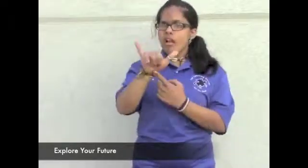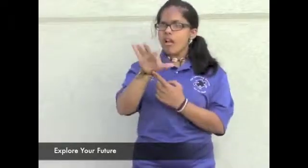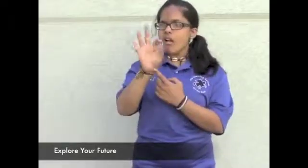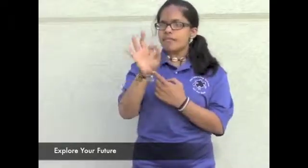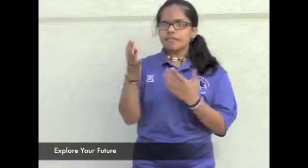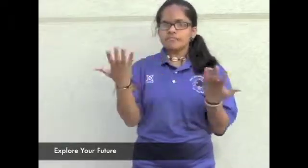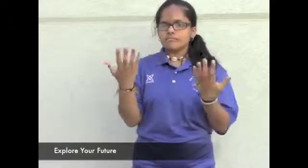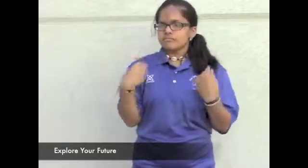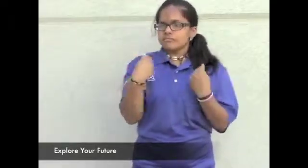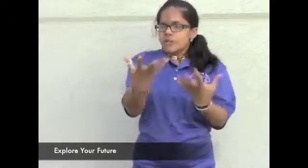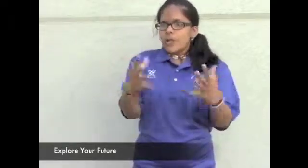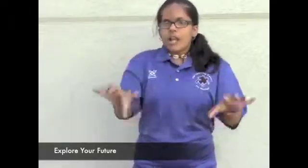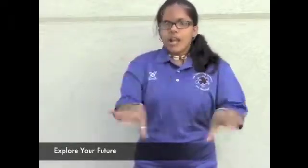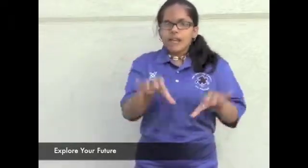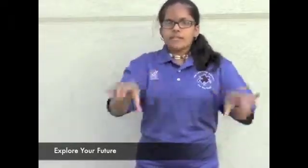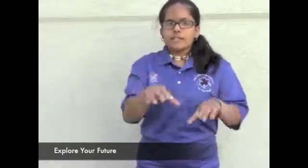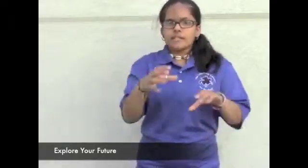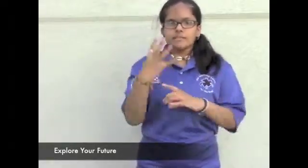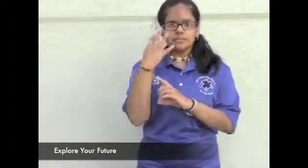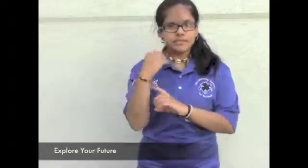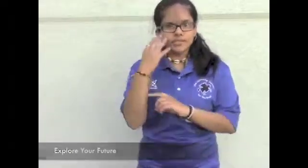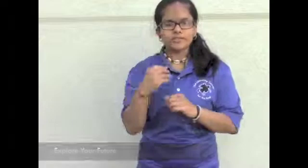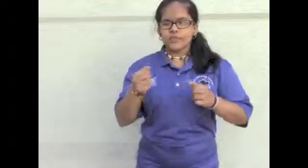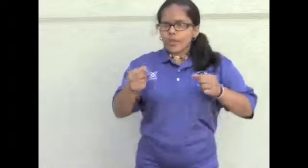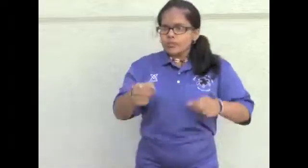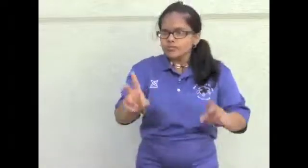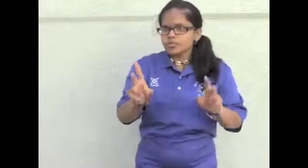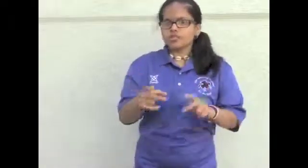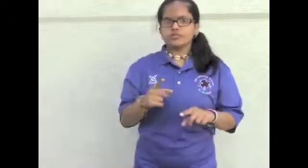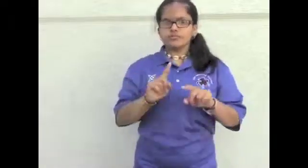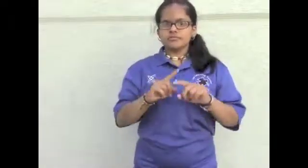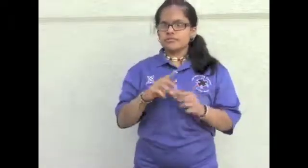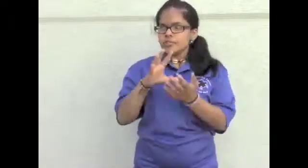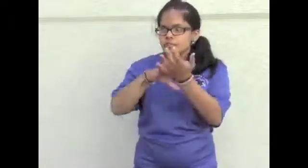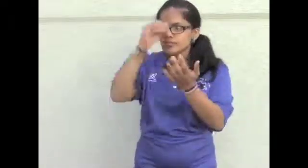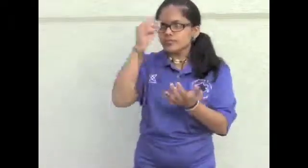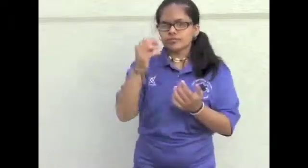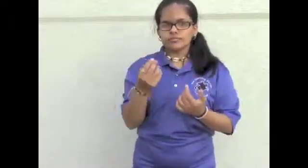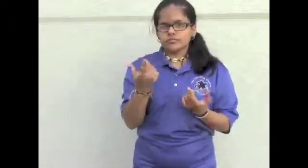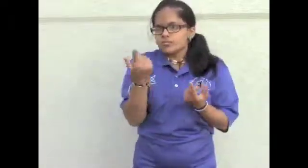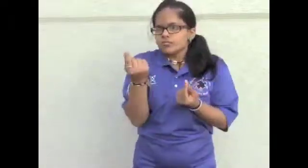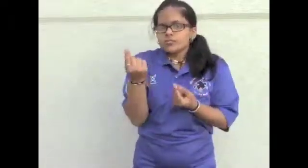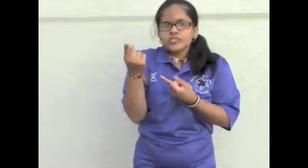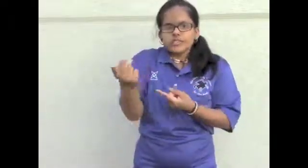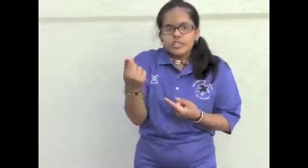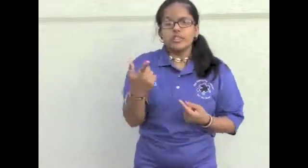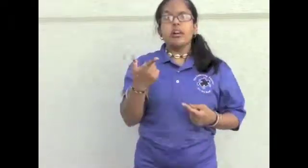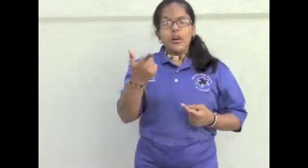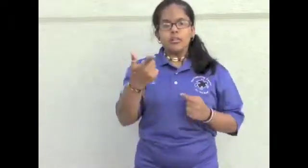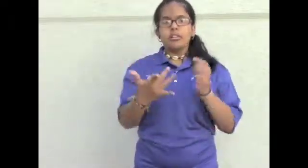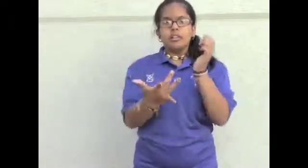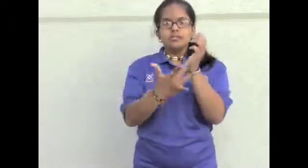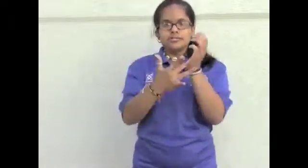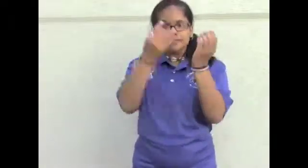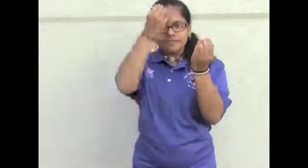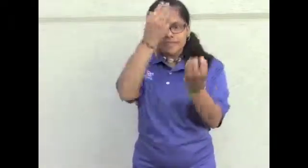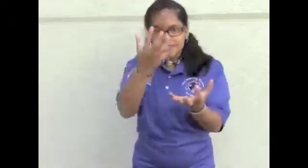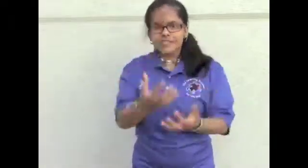to EYF. What kind of things they might do there? It would be a great opportunity for you to learn different things and